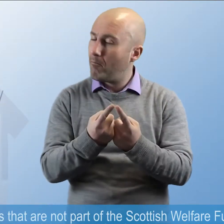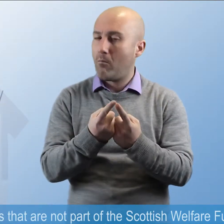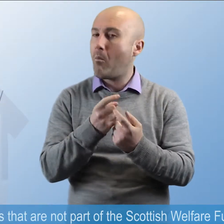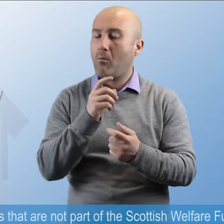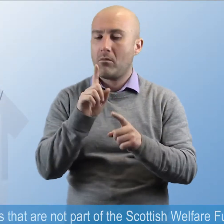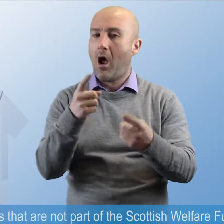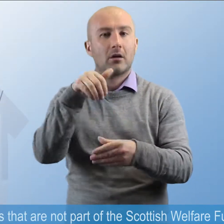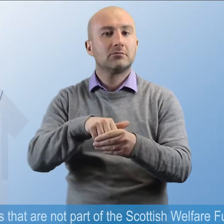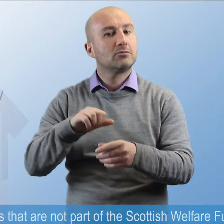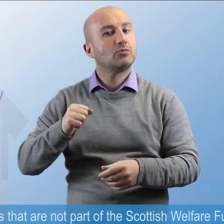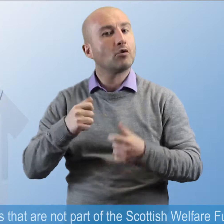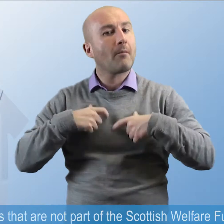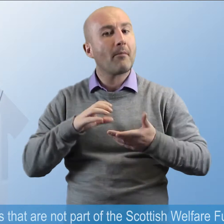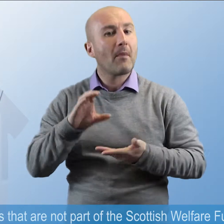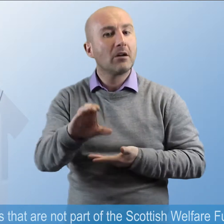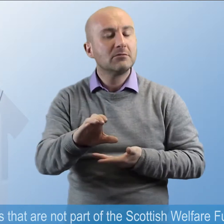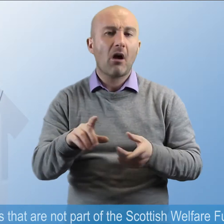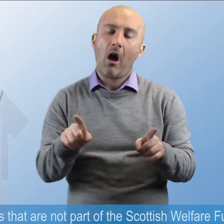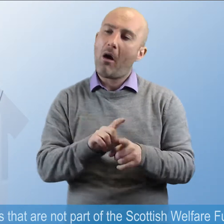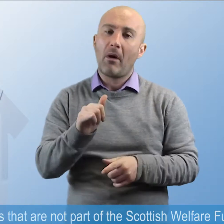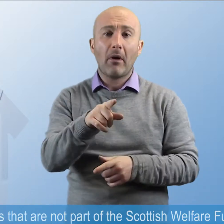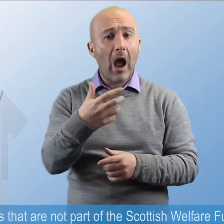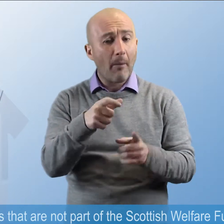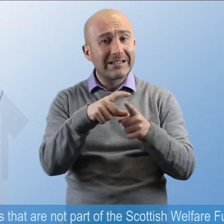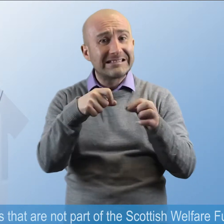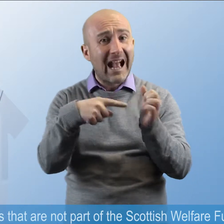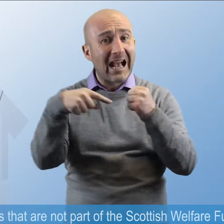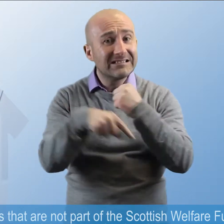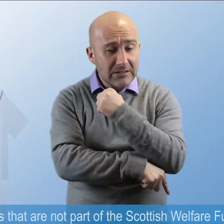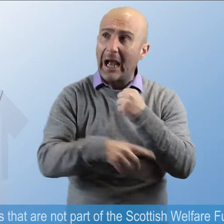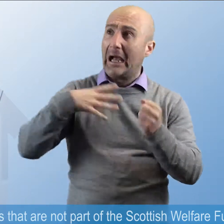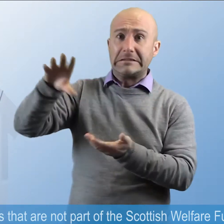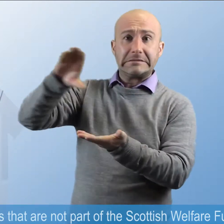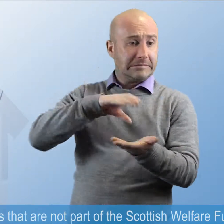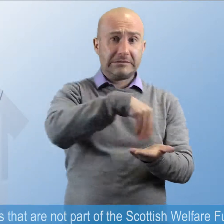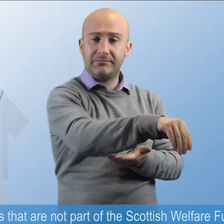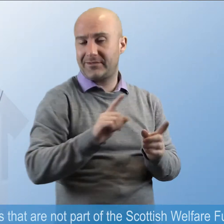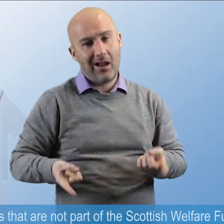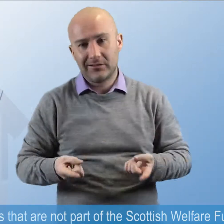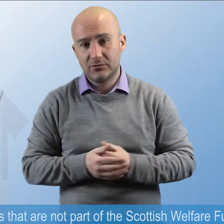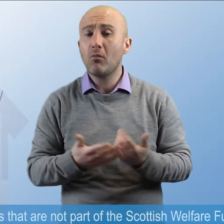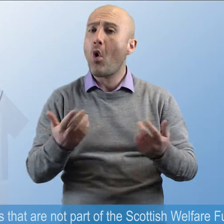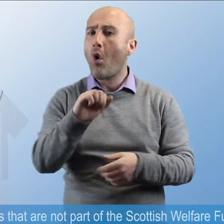Scottish Welfare Fund, such as payments to cover debts or work-related expenses.